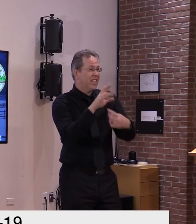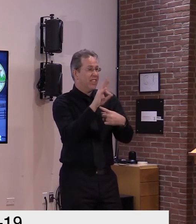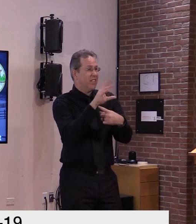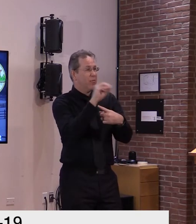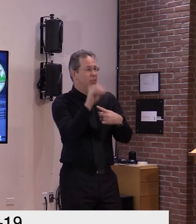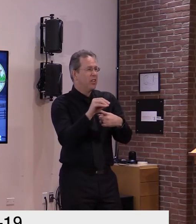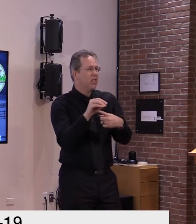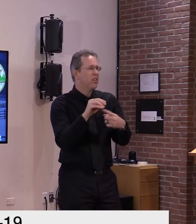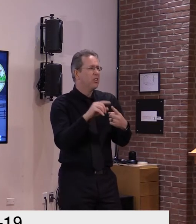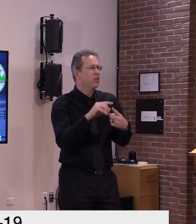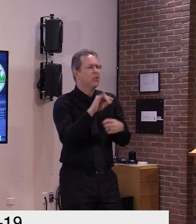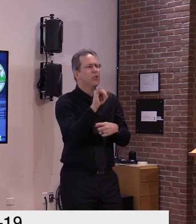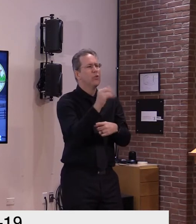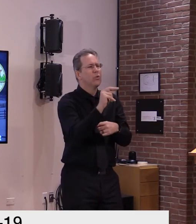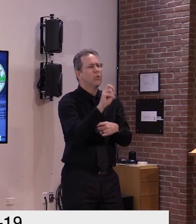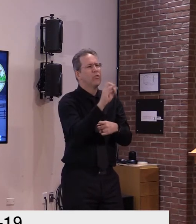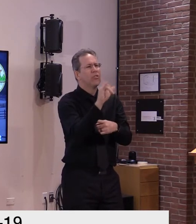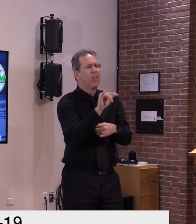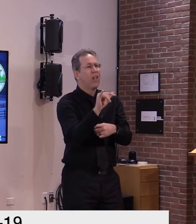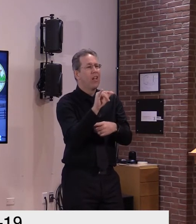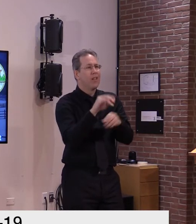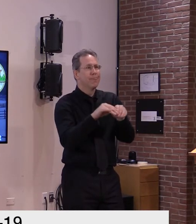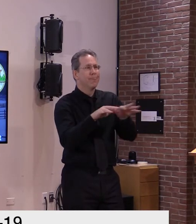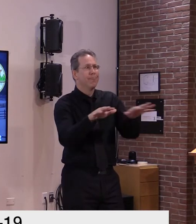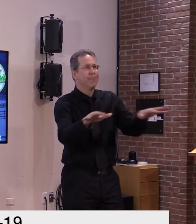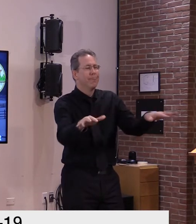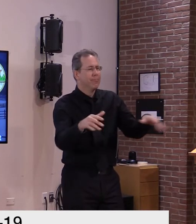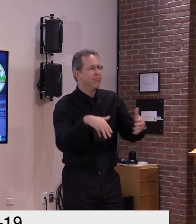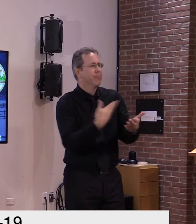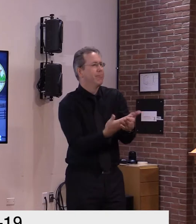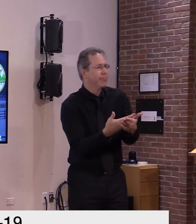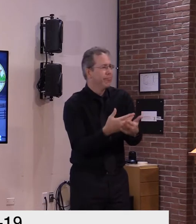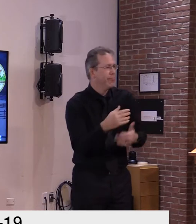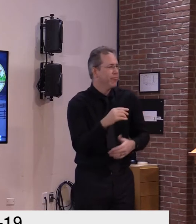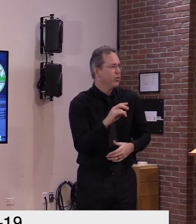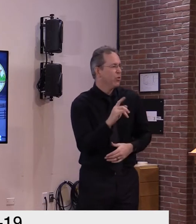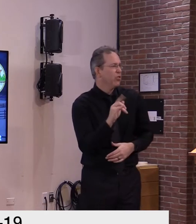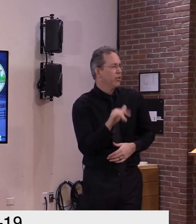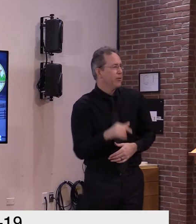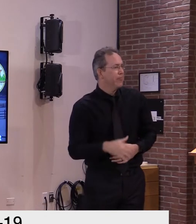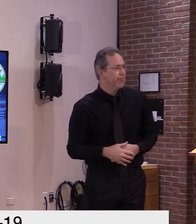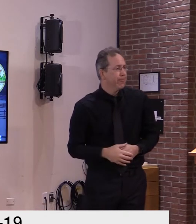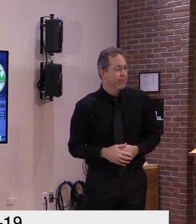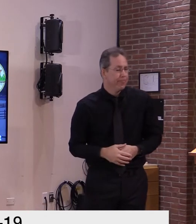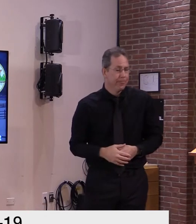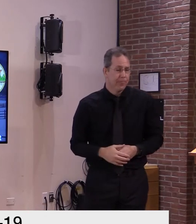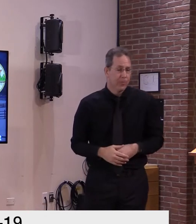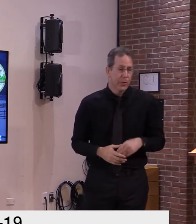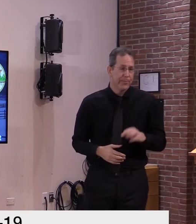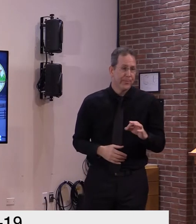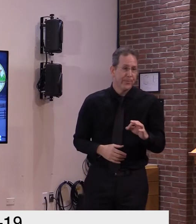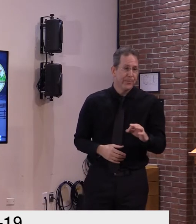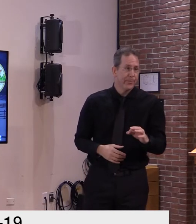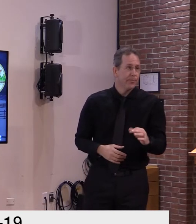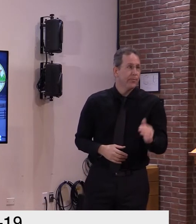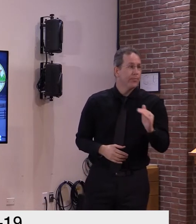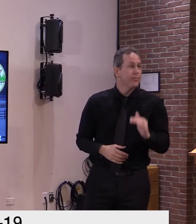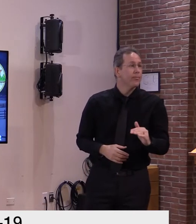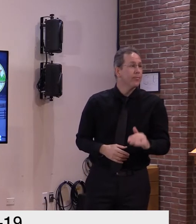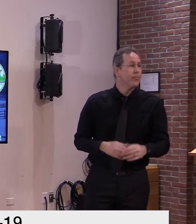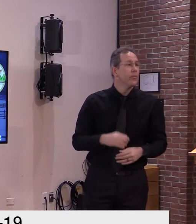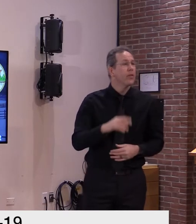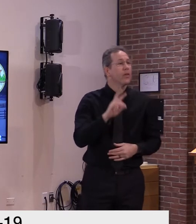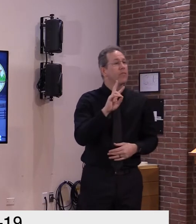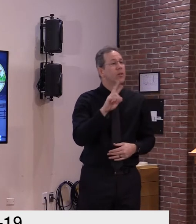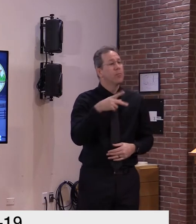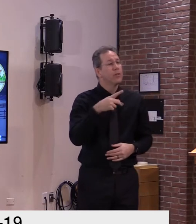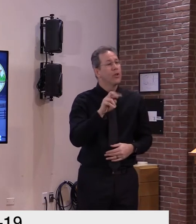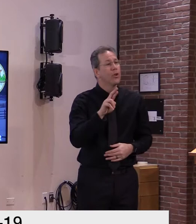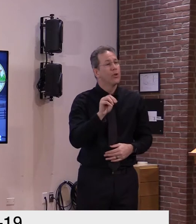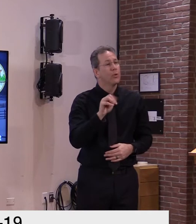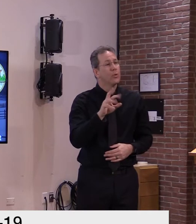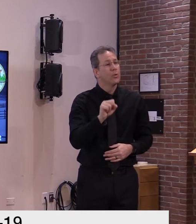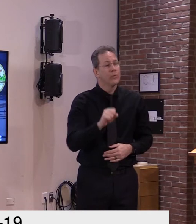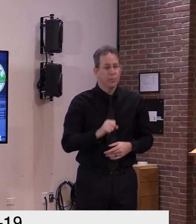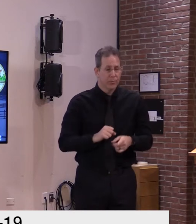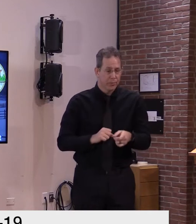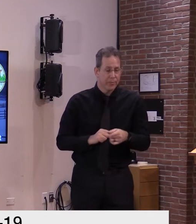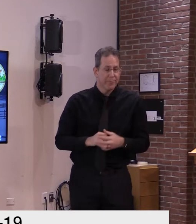uh